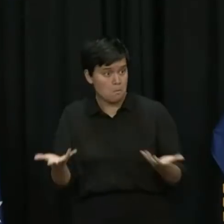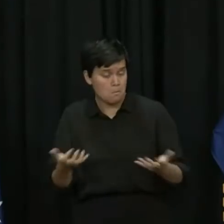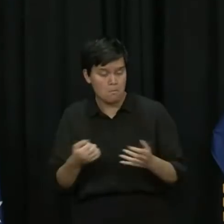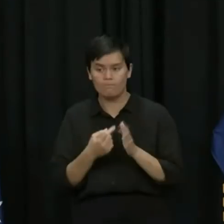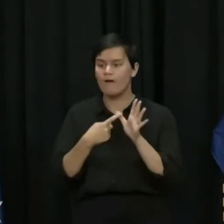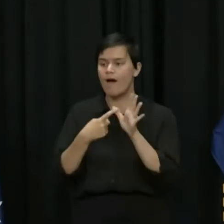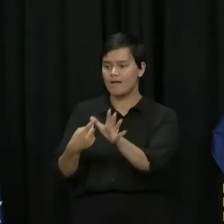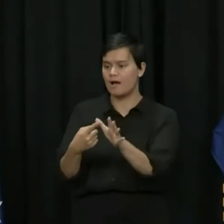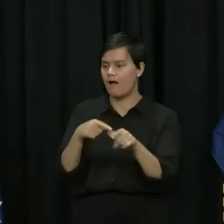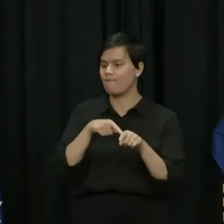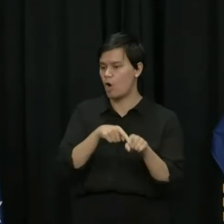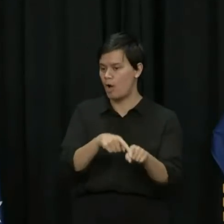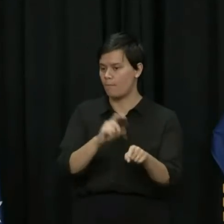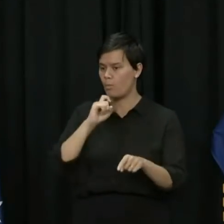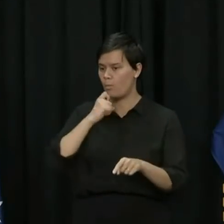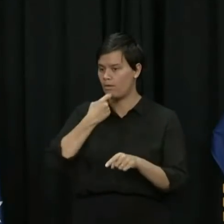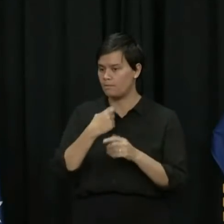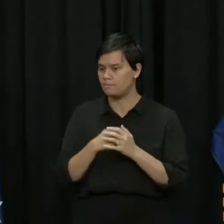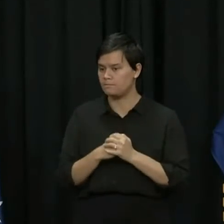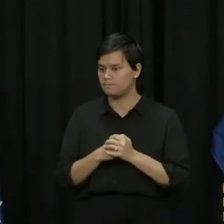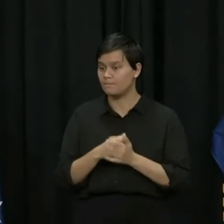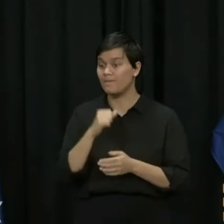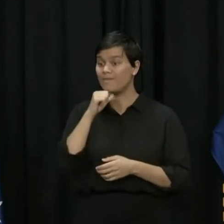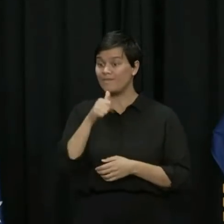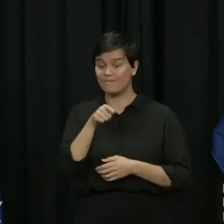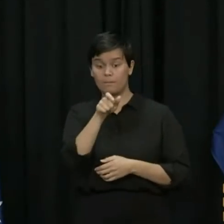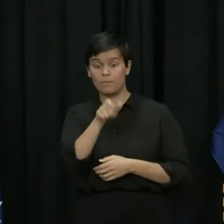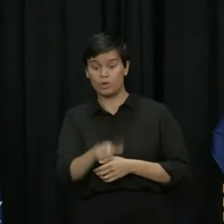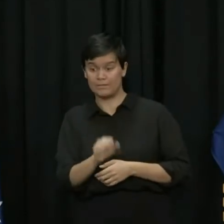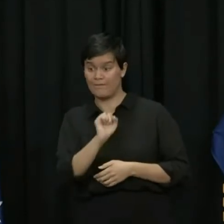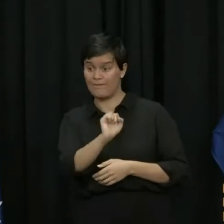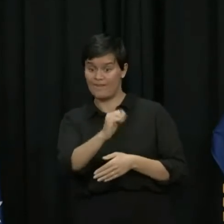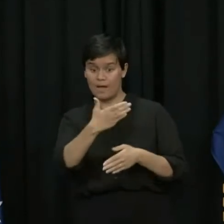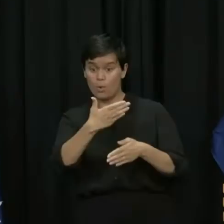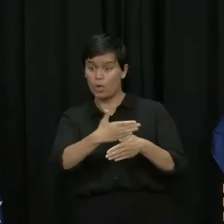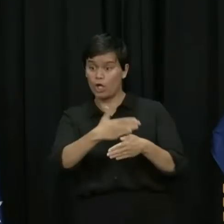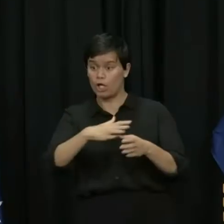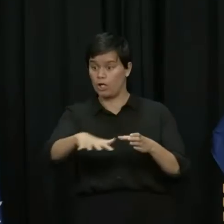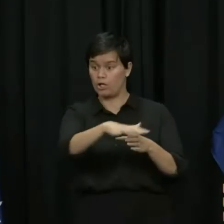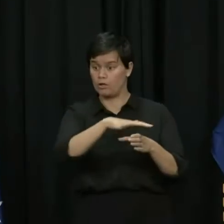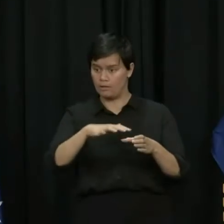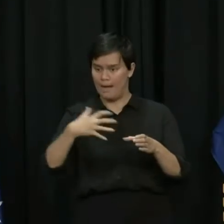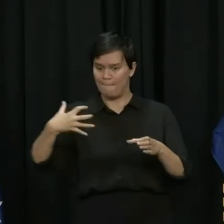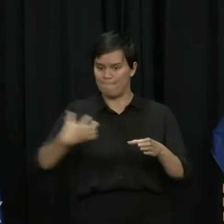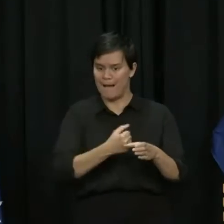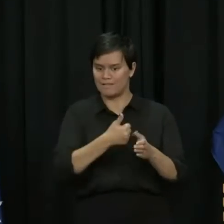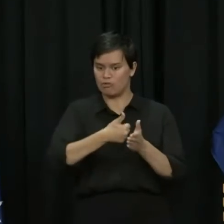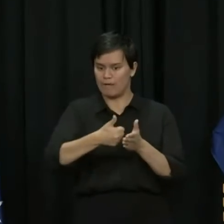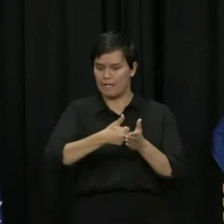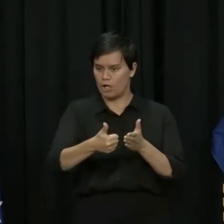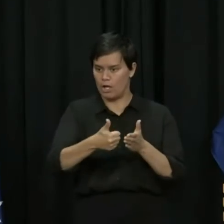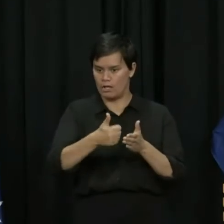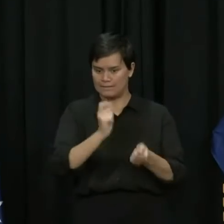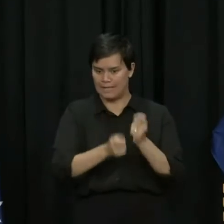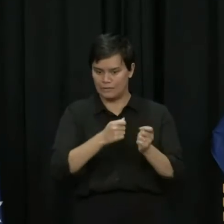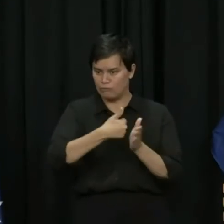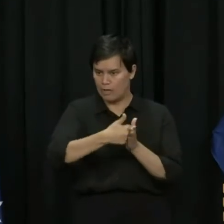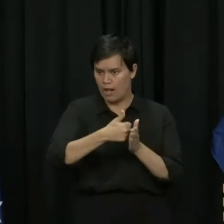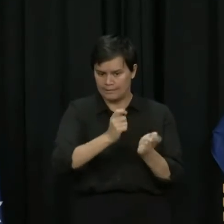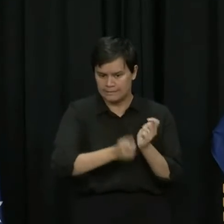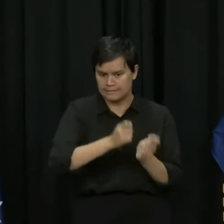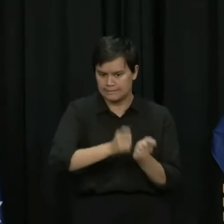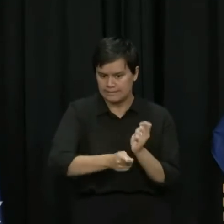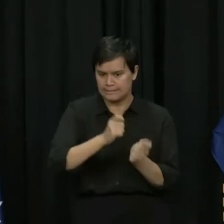available to all employers whose workforces are being tested as part of the surveillance program is a border workforce